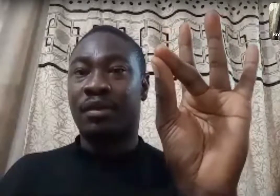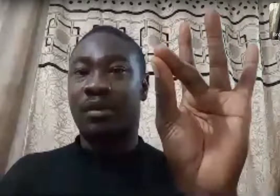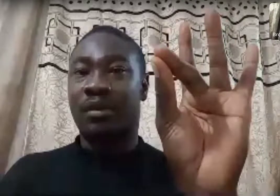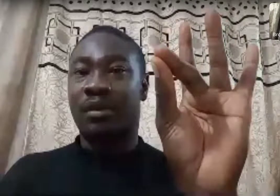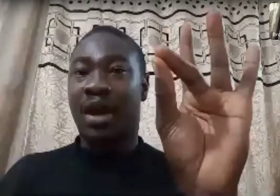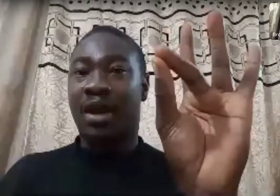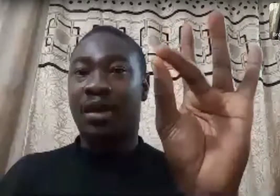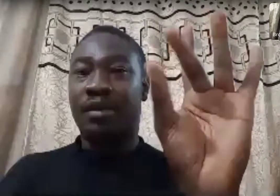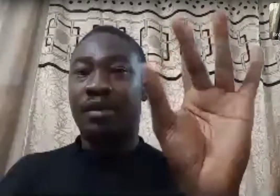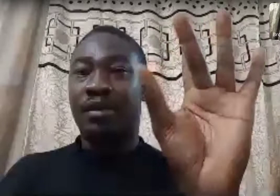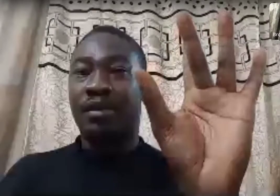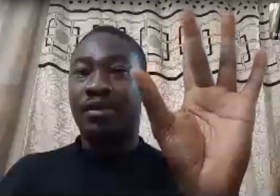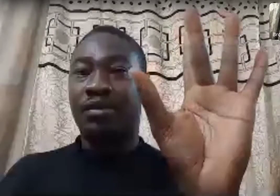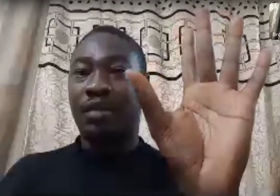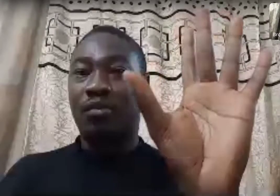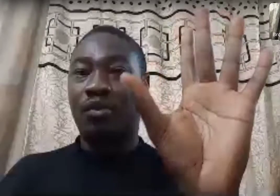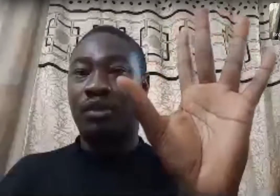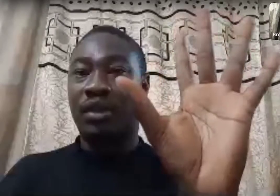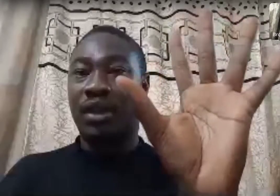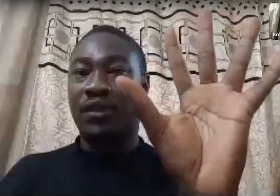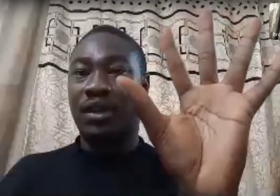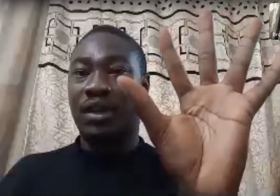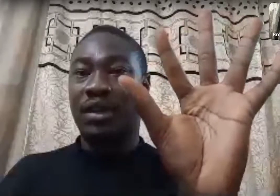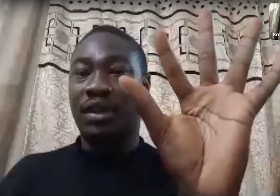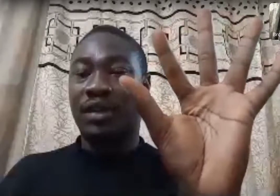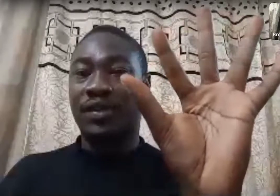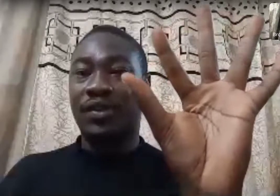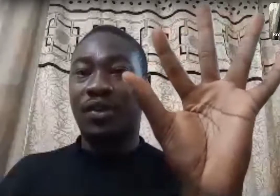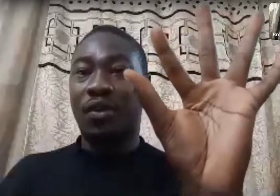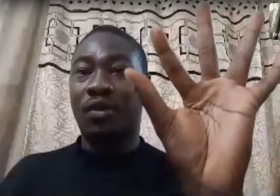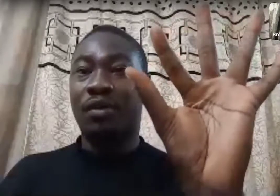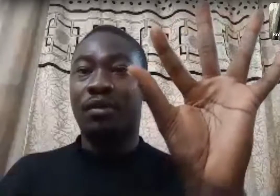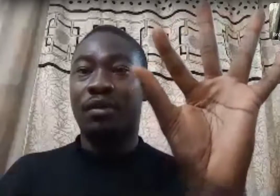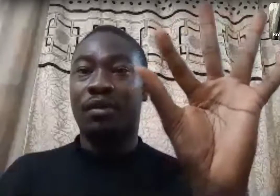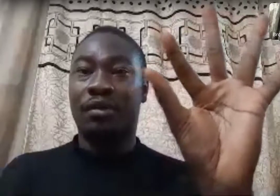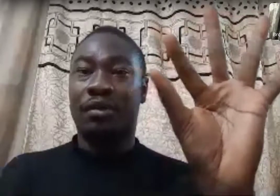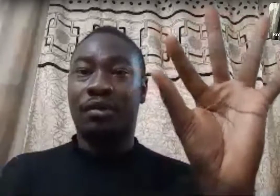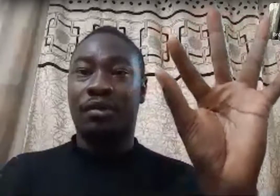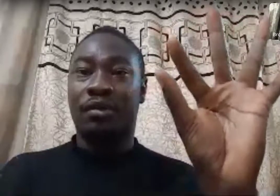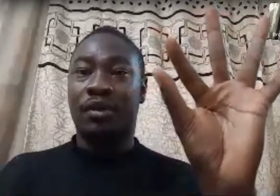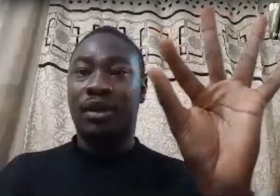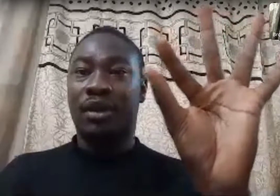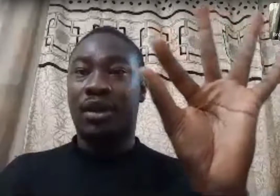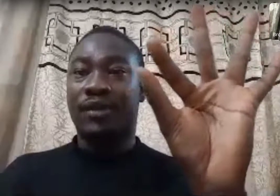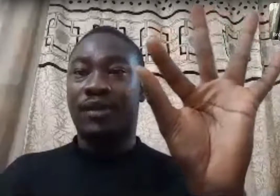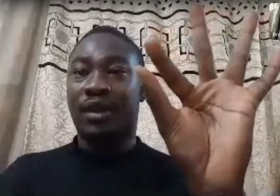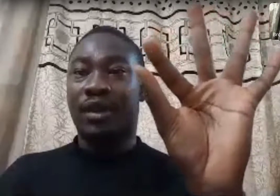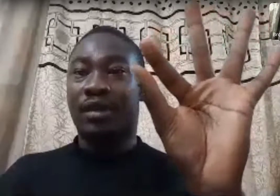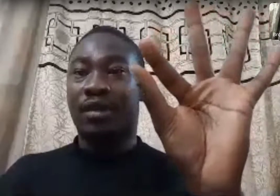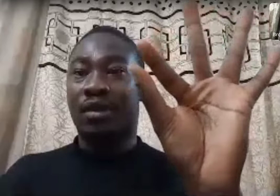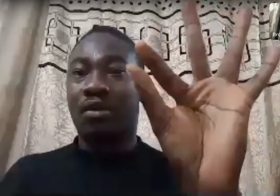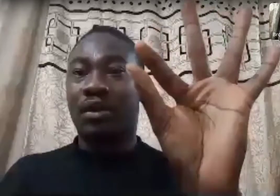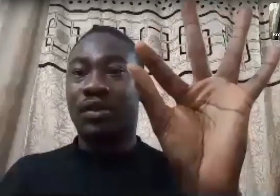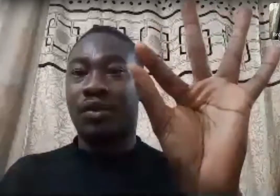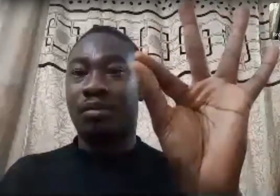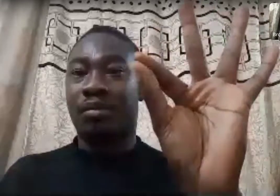9, you now move to the next finger, that is your index finger on the thumb, 9,